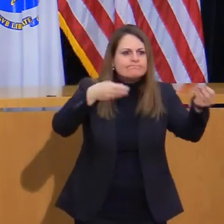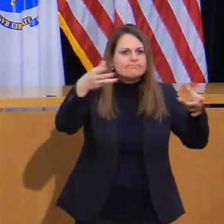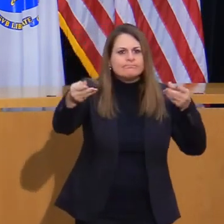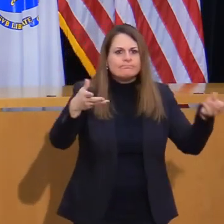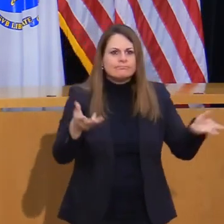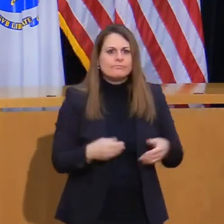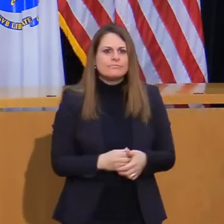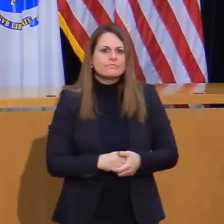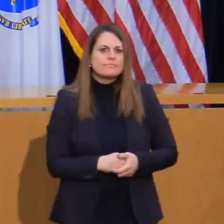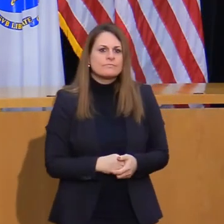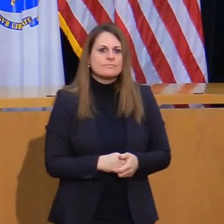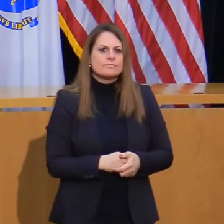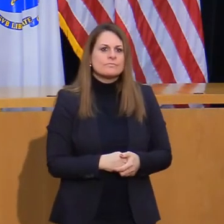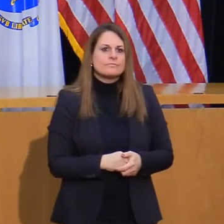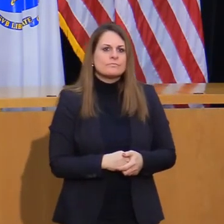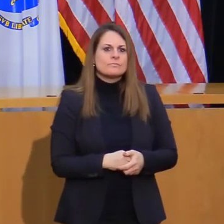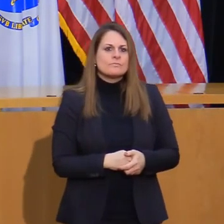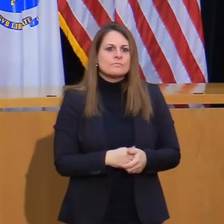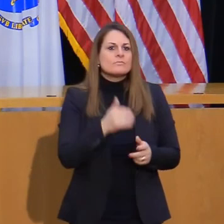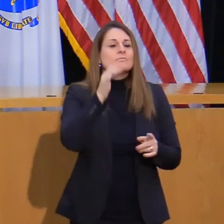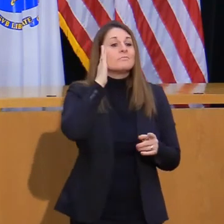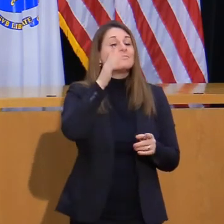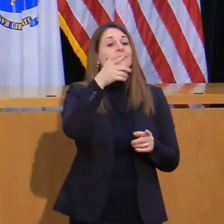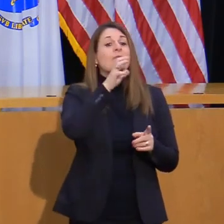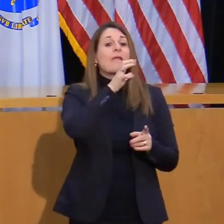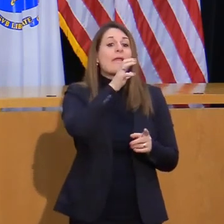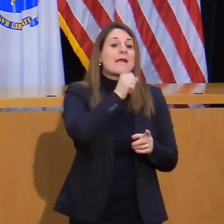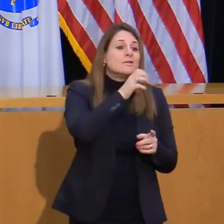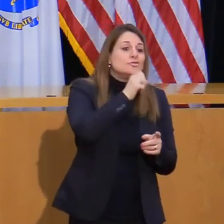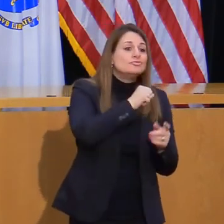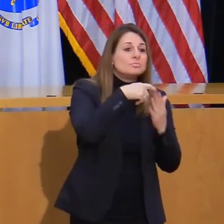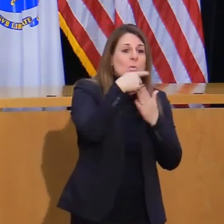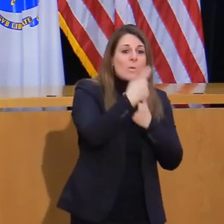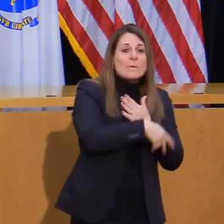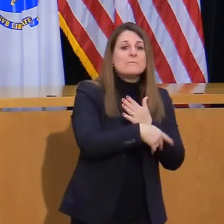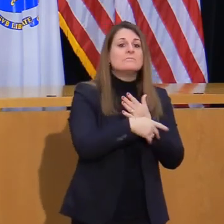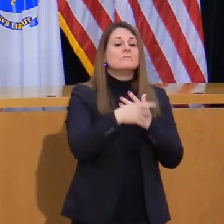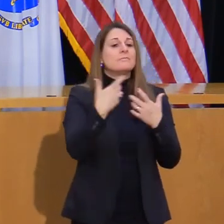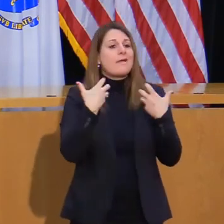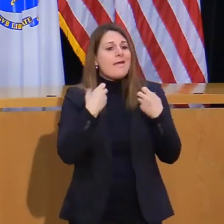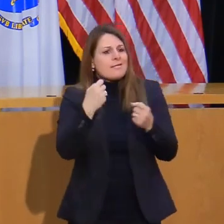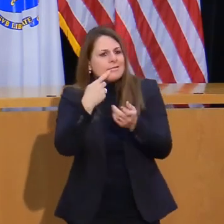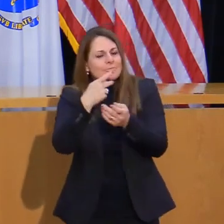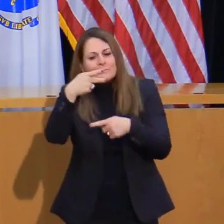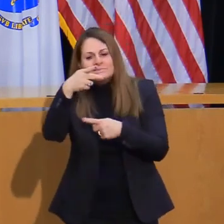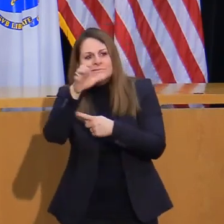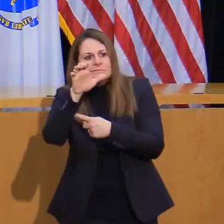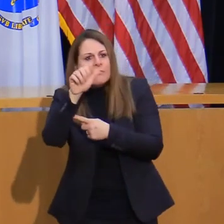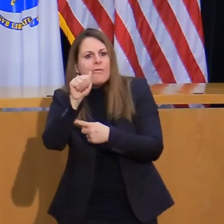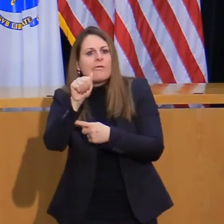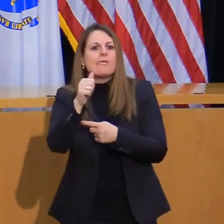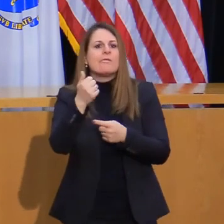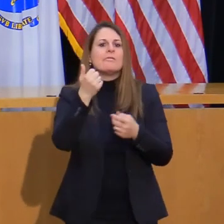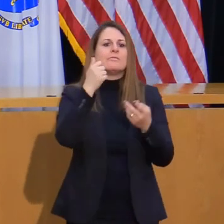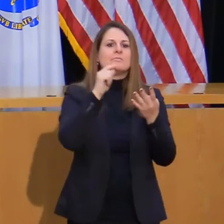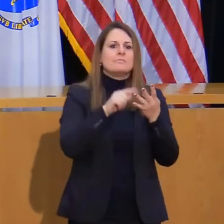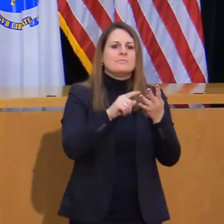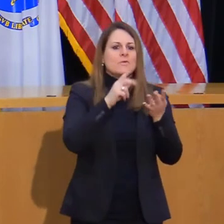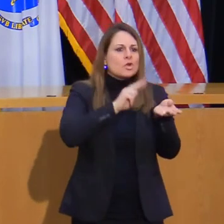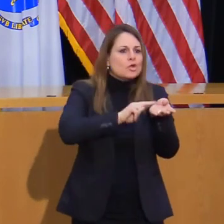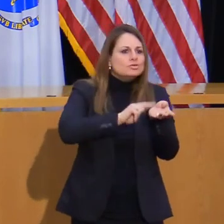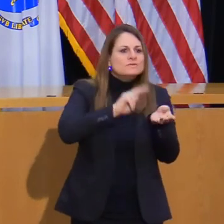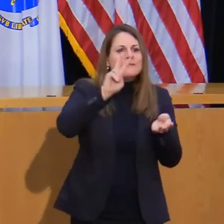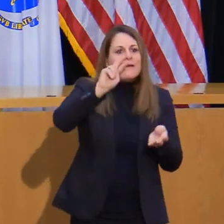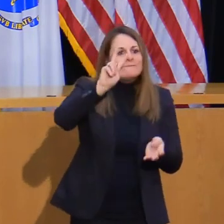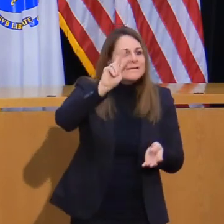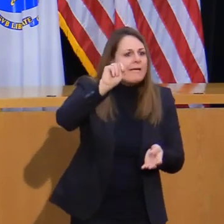aging services access points, local boards of health, councils on aging, and other community organizations.